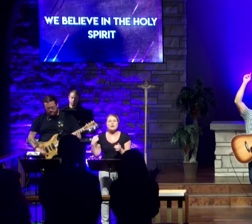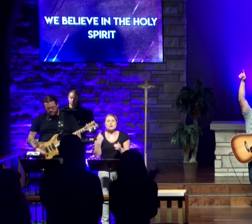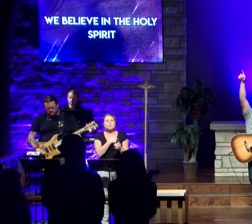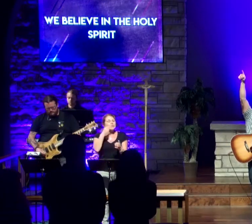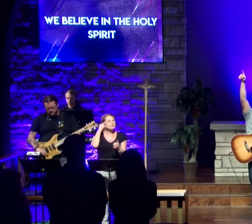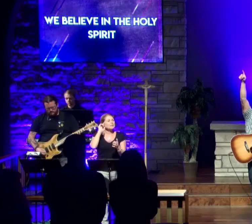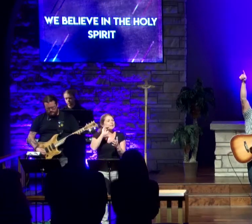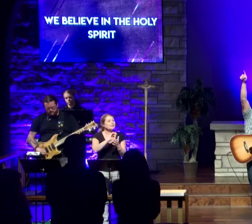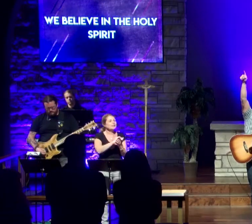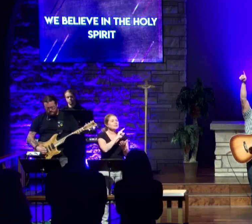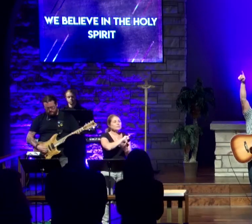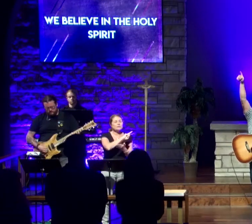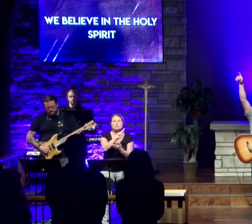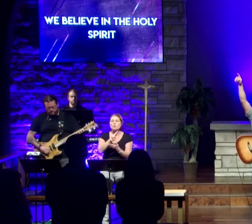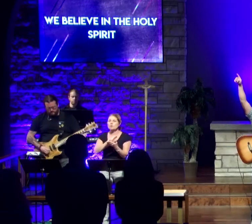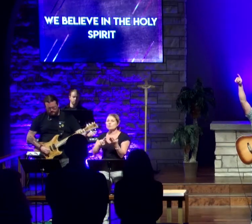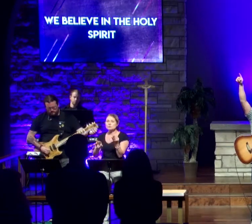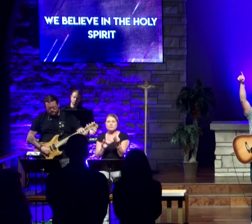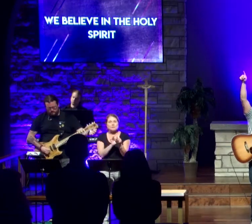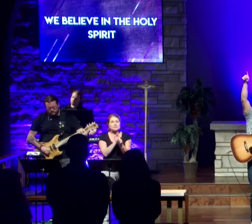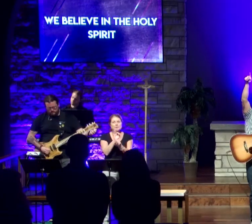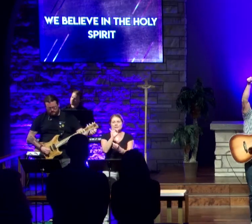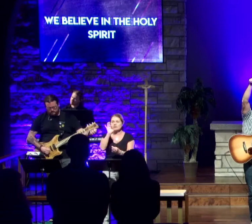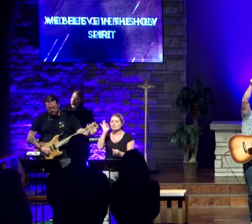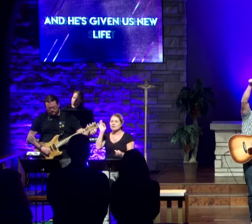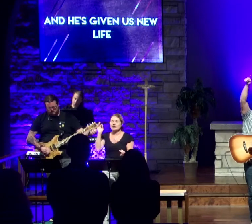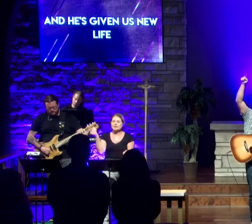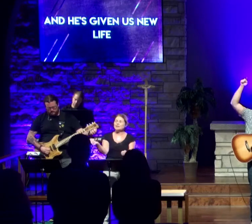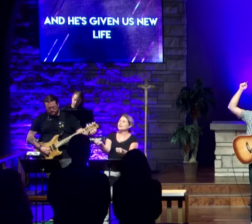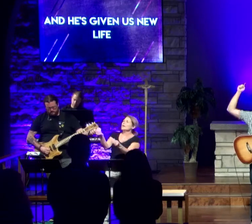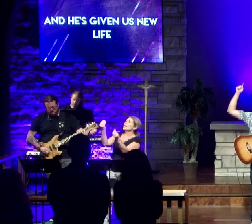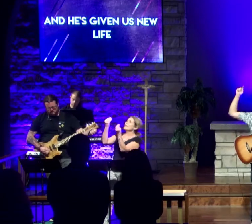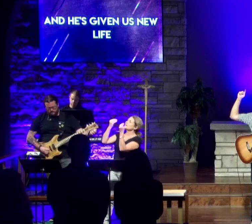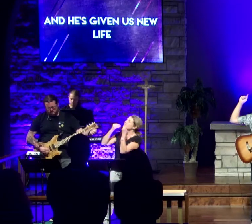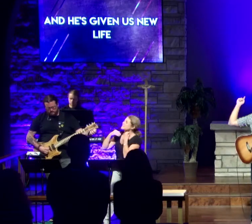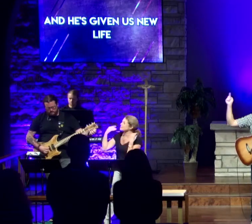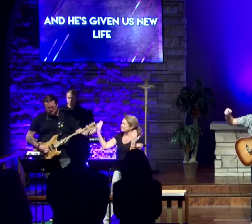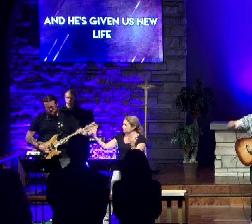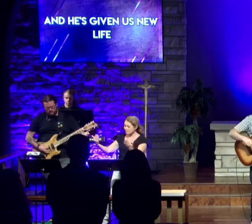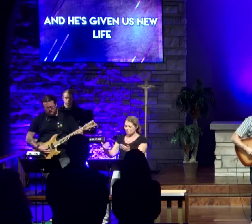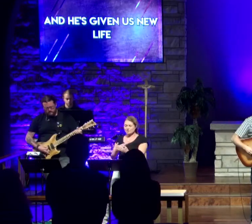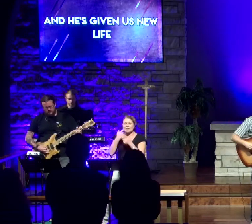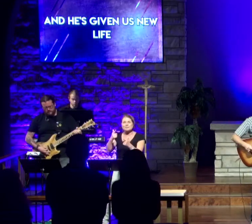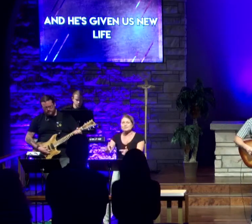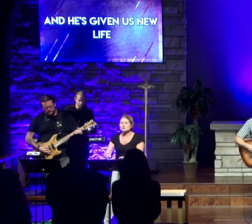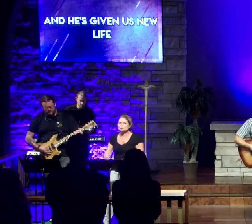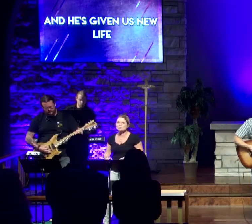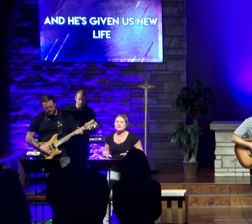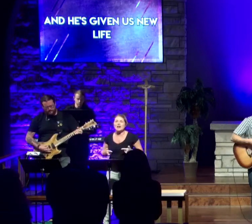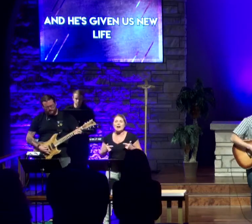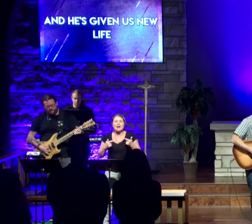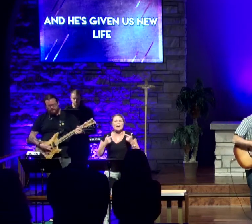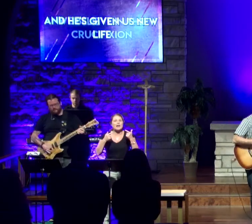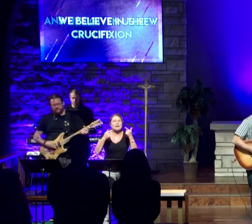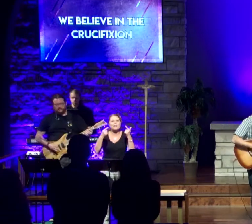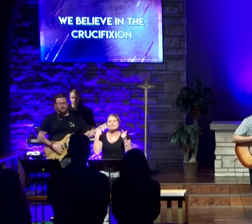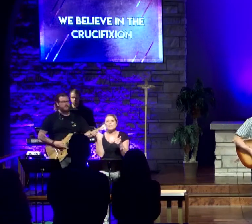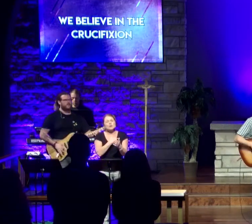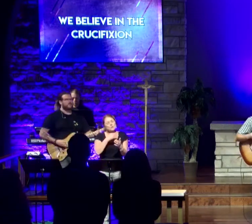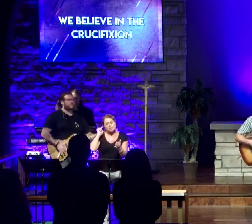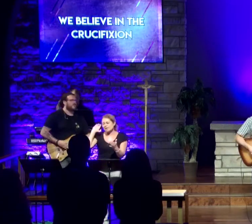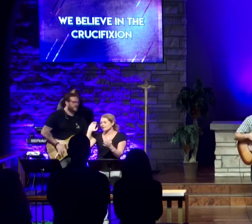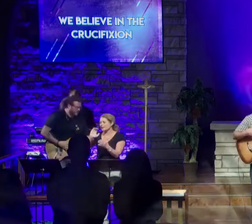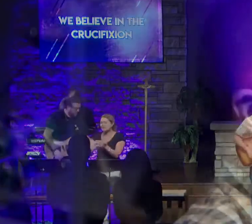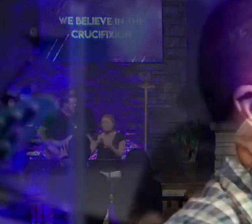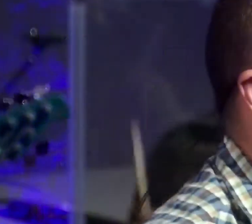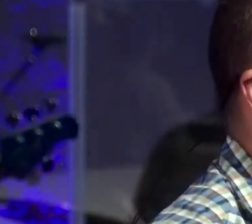Christ, we believe in the Holy Spirit. Oh, and He's giving us new life.